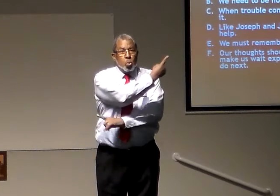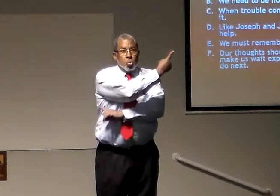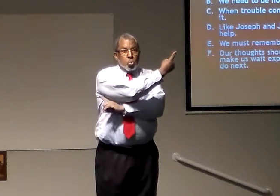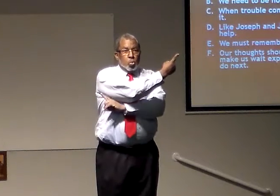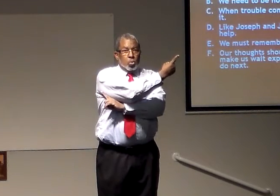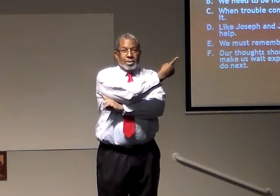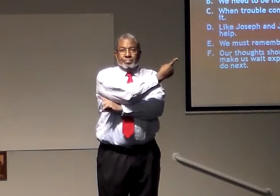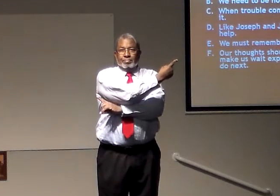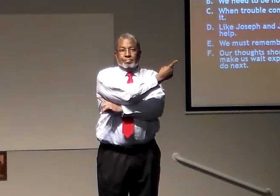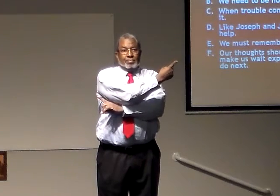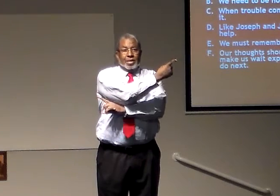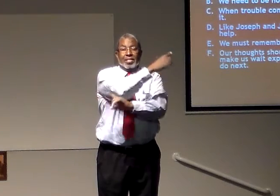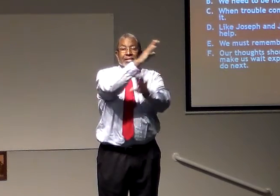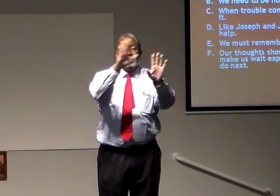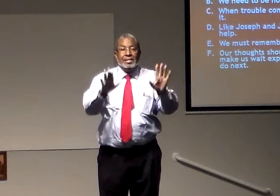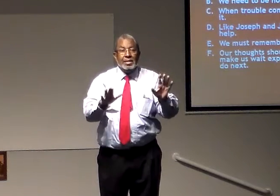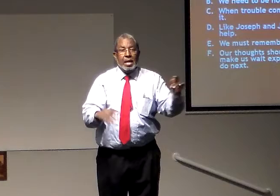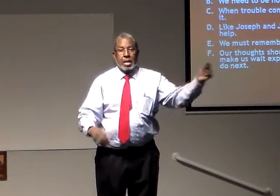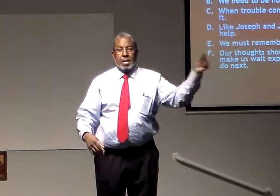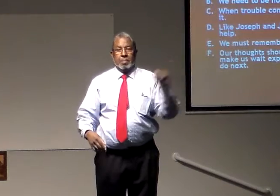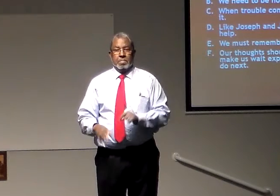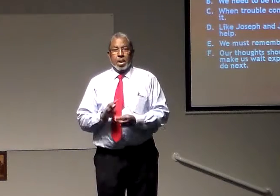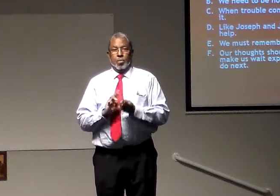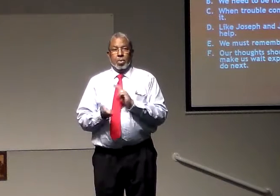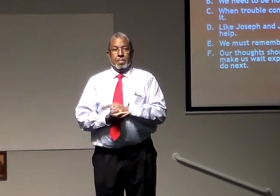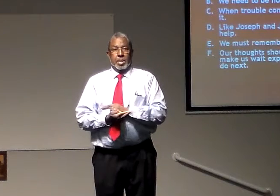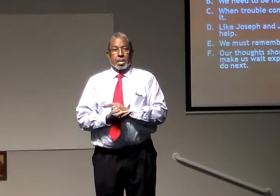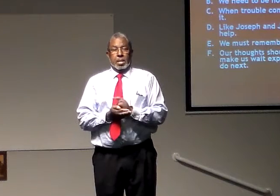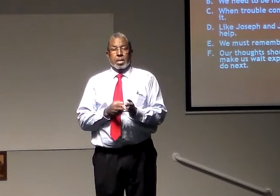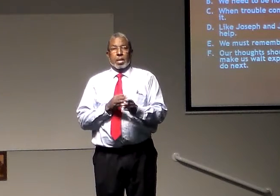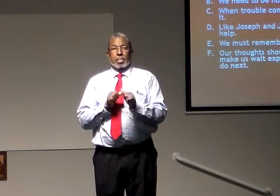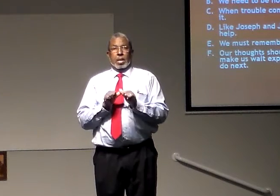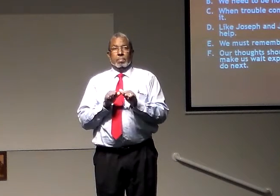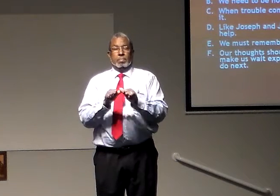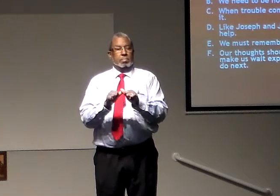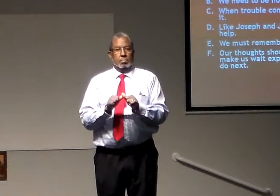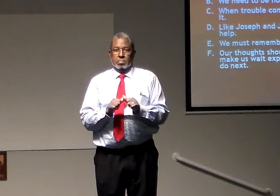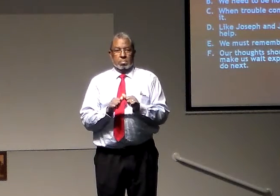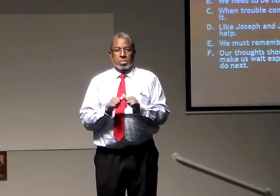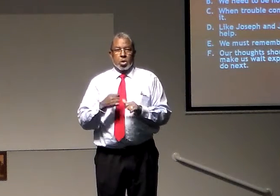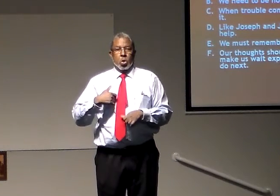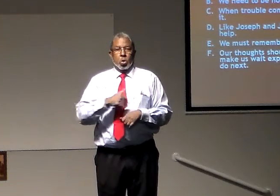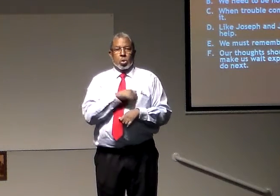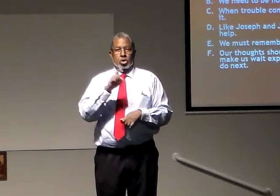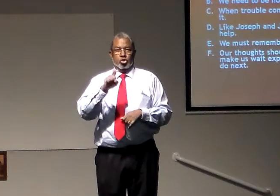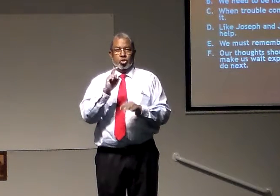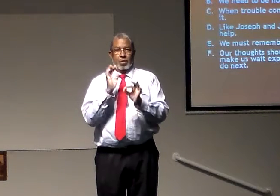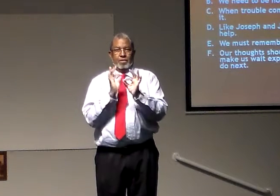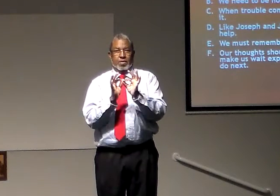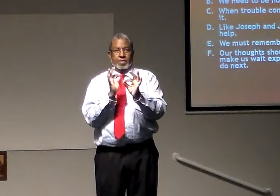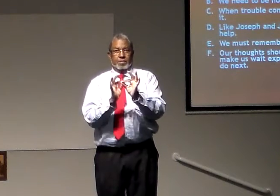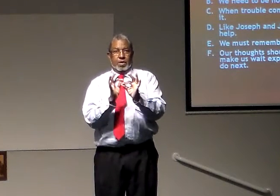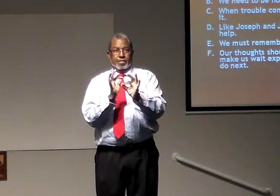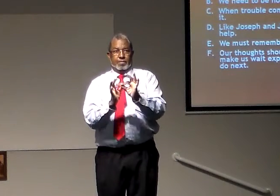Saturday, boom! And Sunday come and you repent. We should be